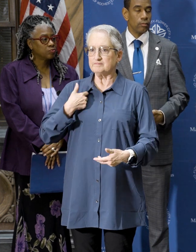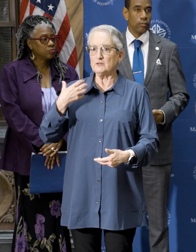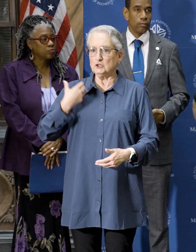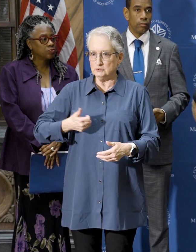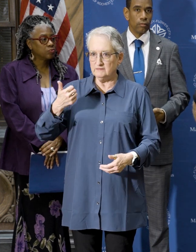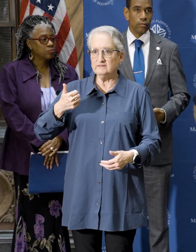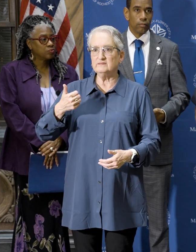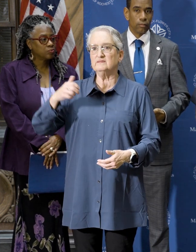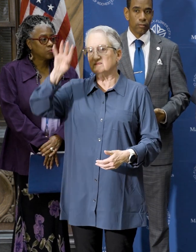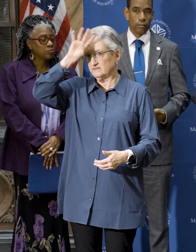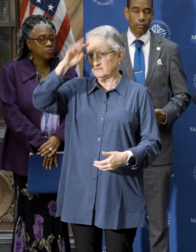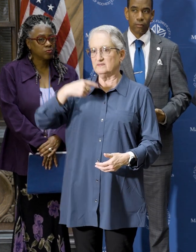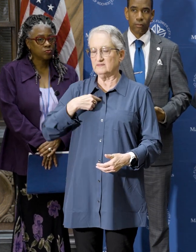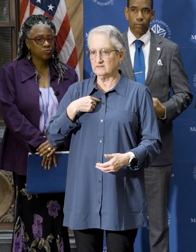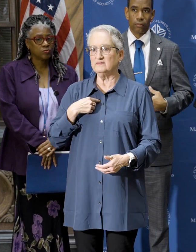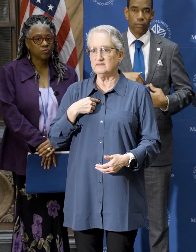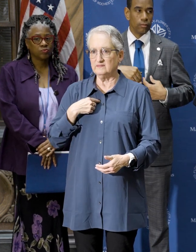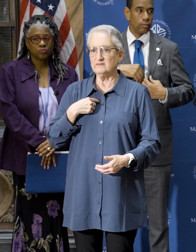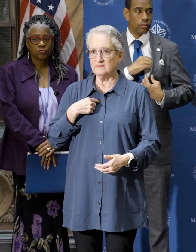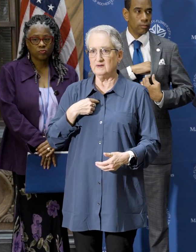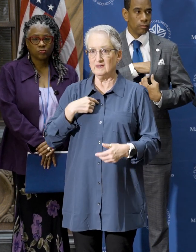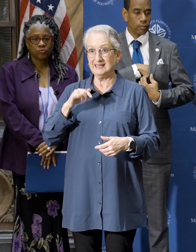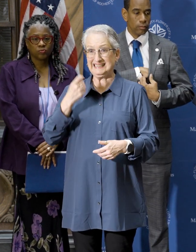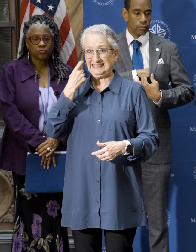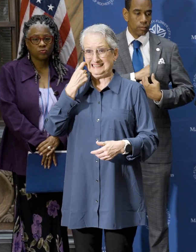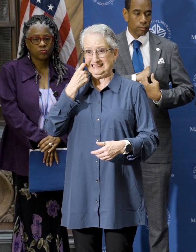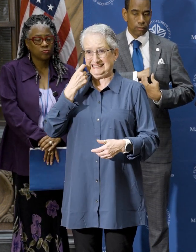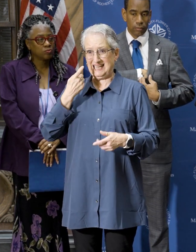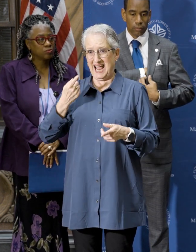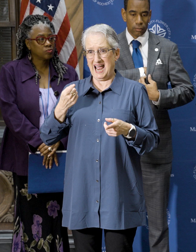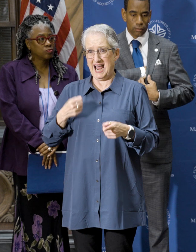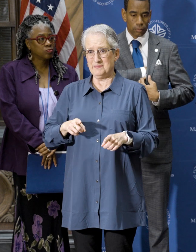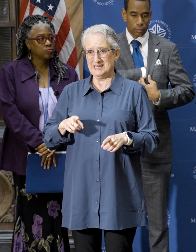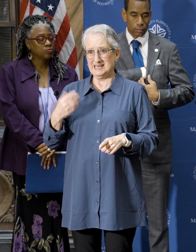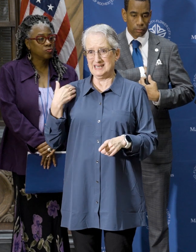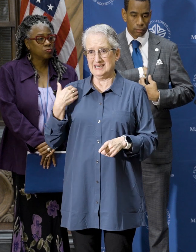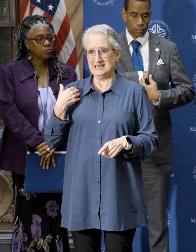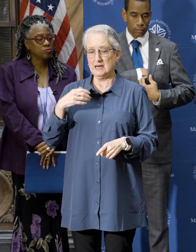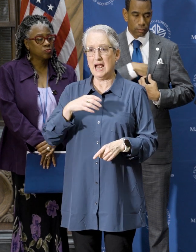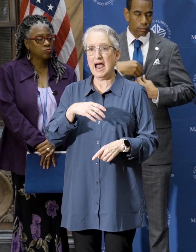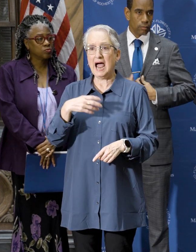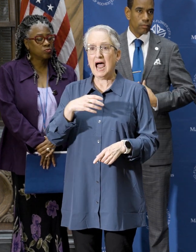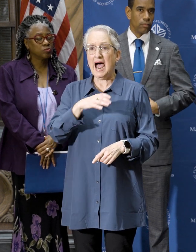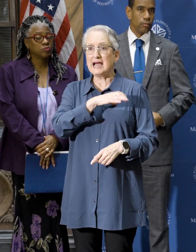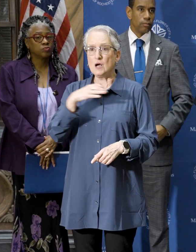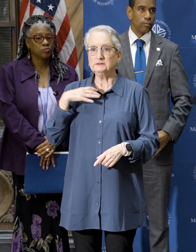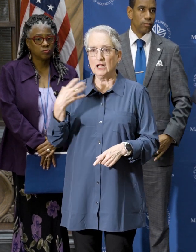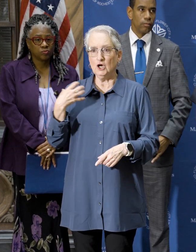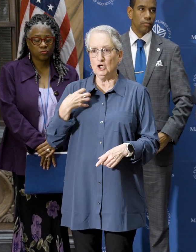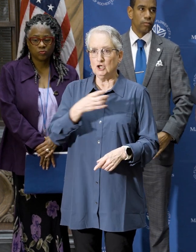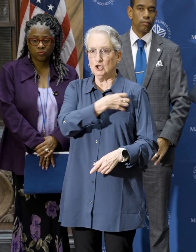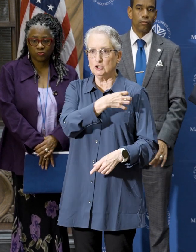attention to the tragic death in the line of duty of Oswego County Sheriff's Deputy Kaylee Campbell yesterday. Our thoughts and prayers are with